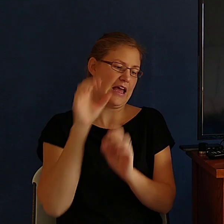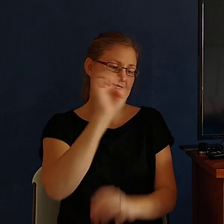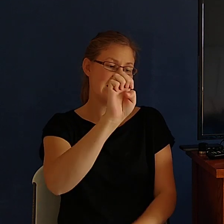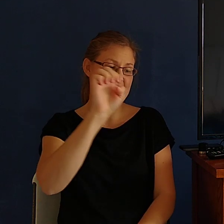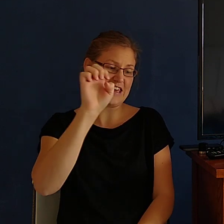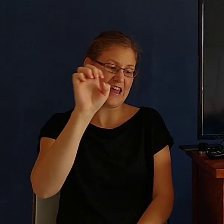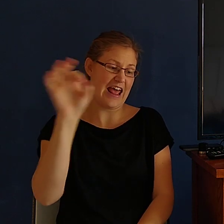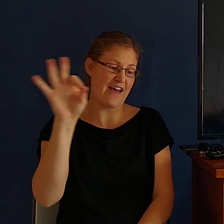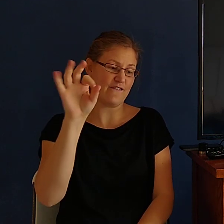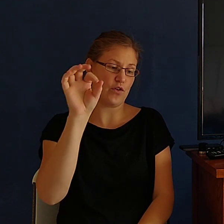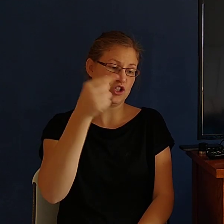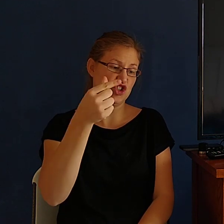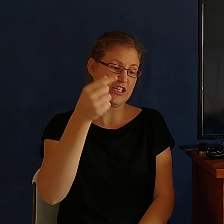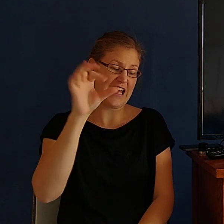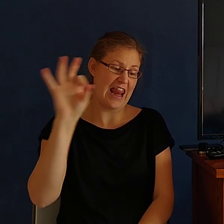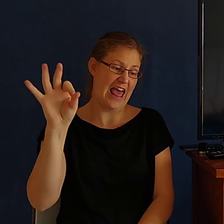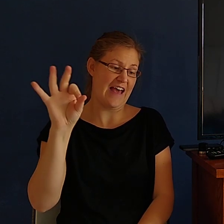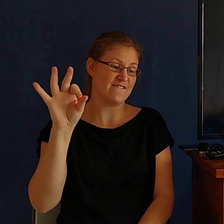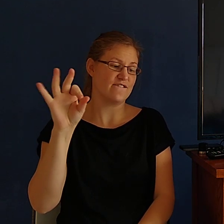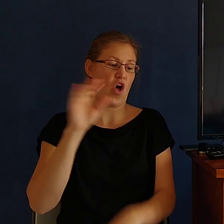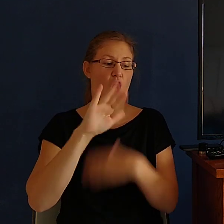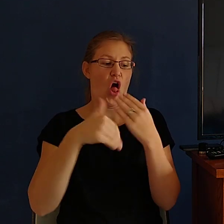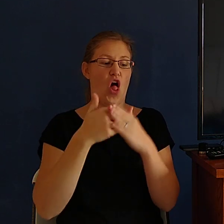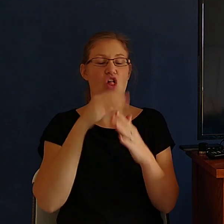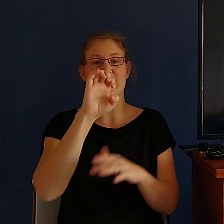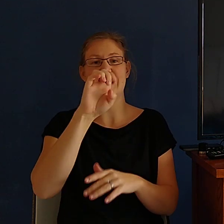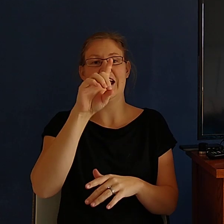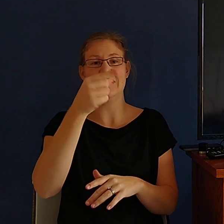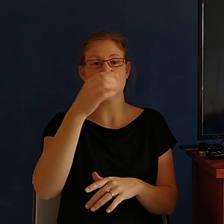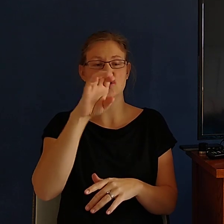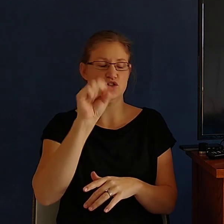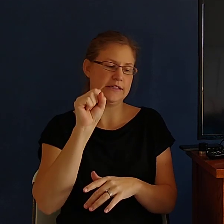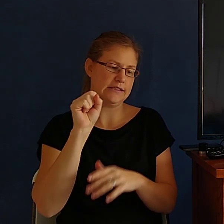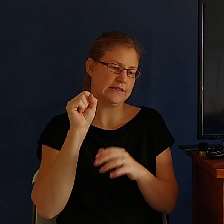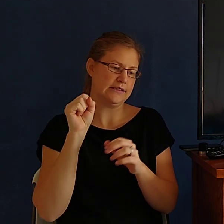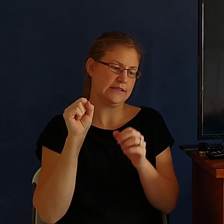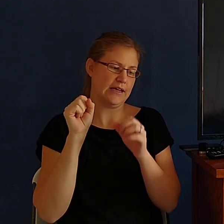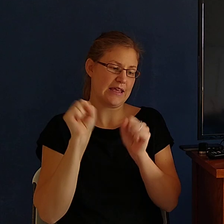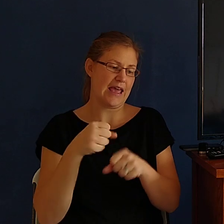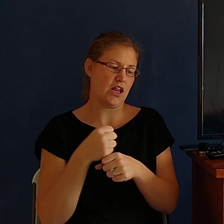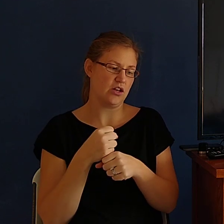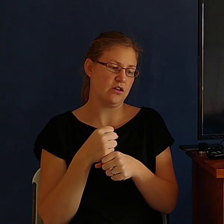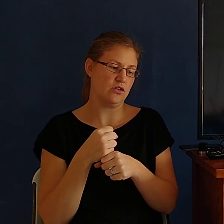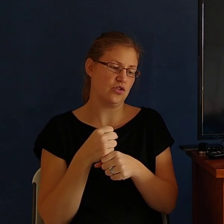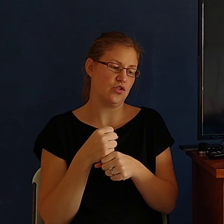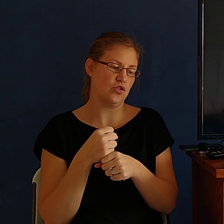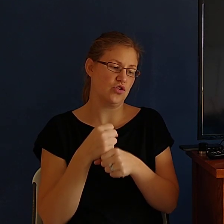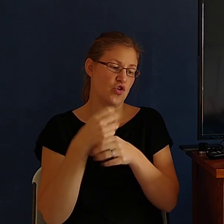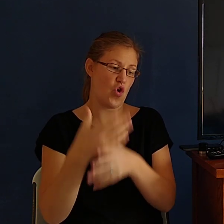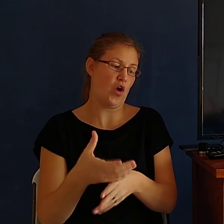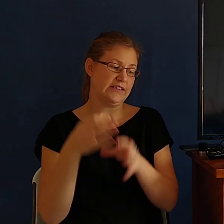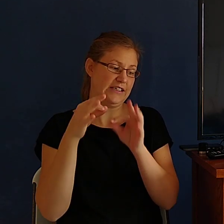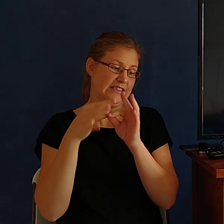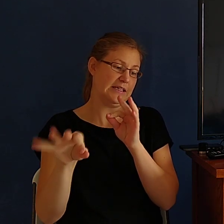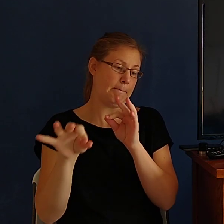or G and F. All these edges can cause a simple circuit. So